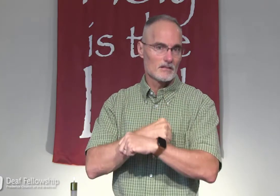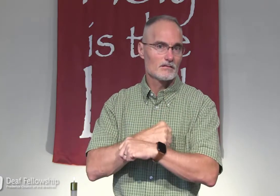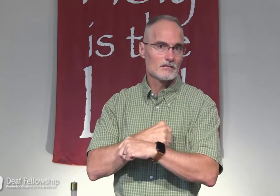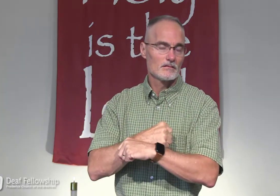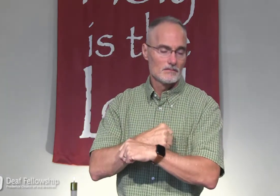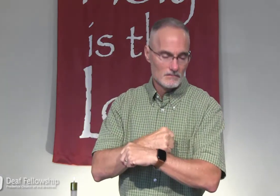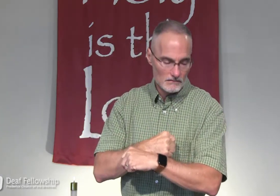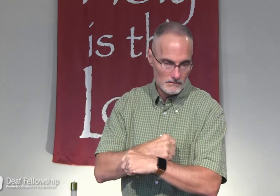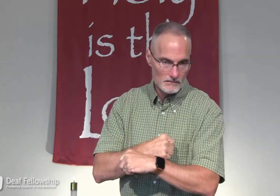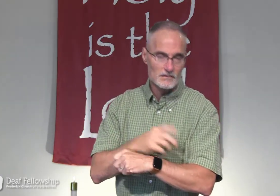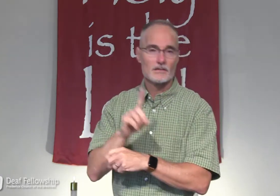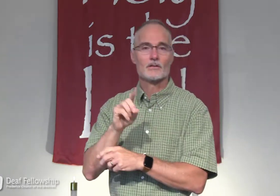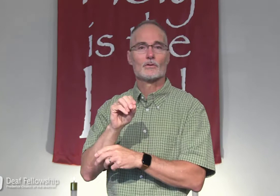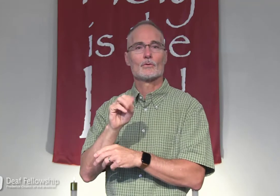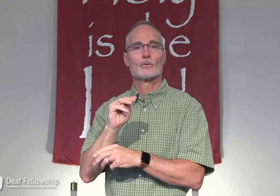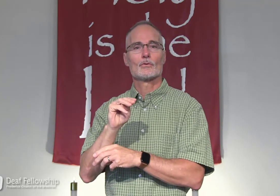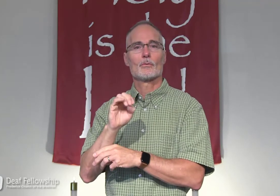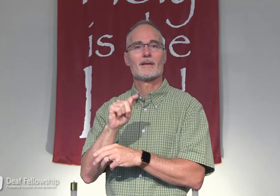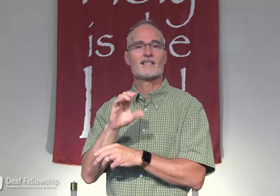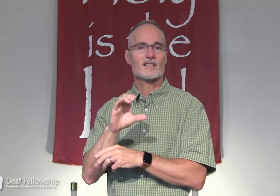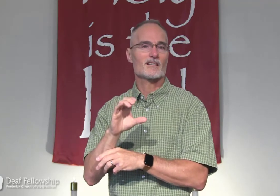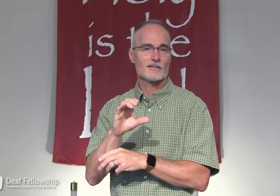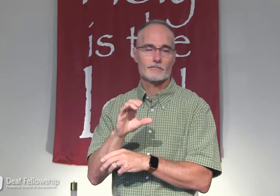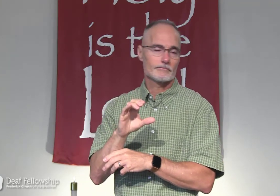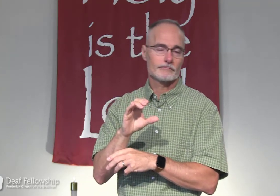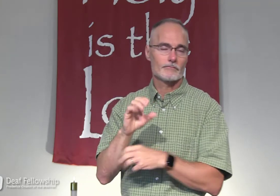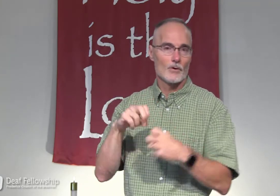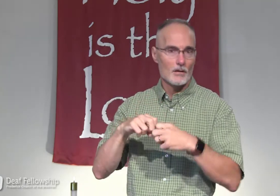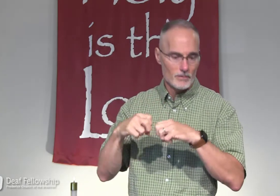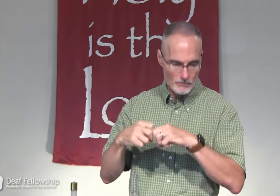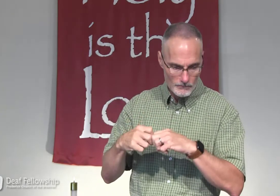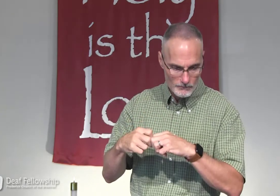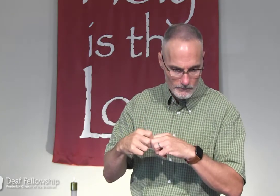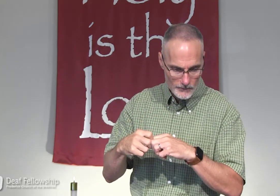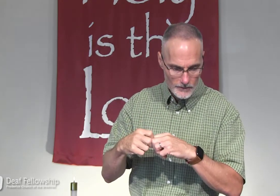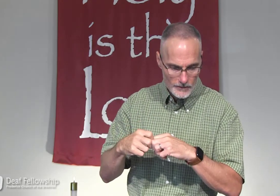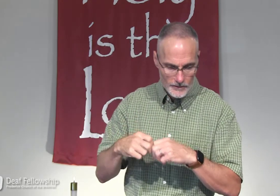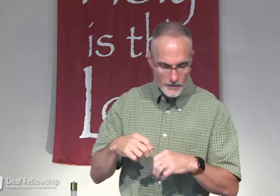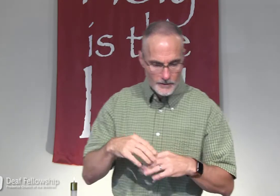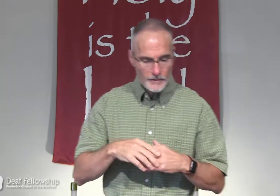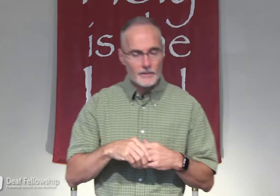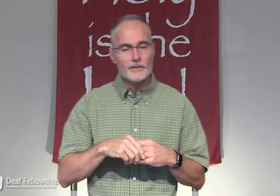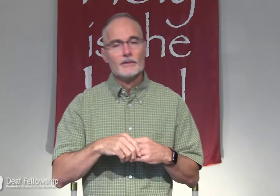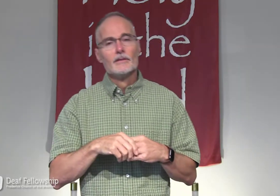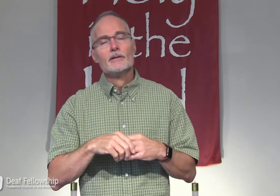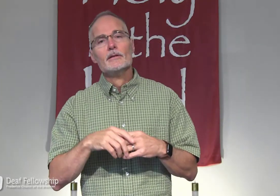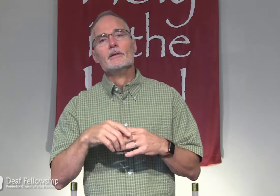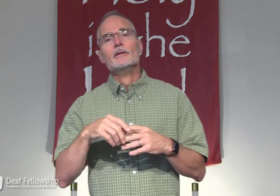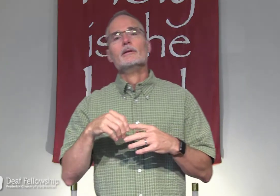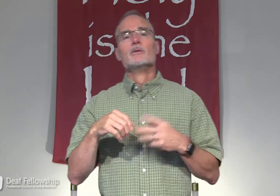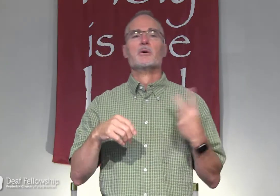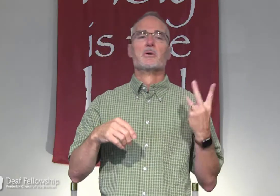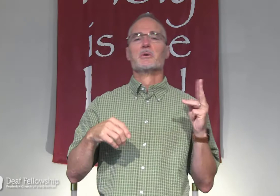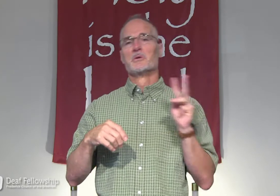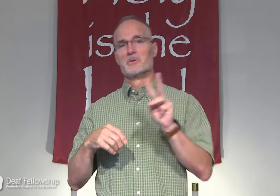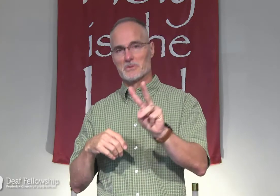that were they were fighting. So it was a domestic dispute.